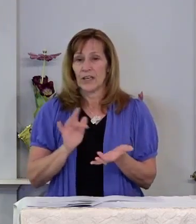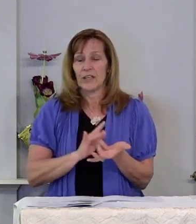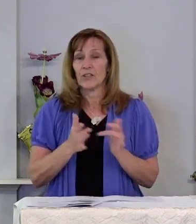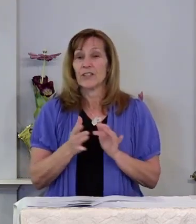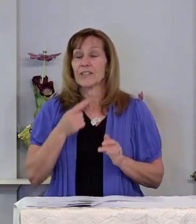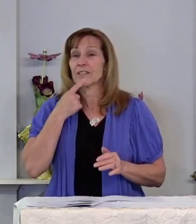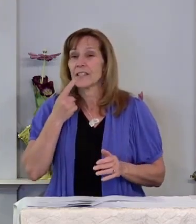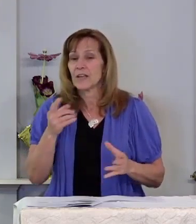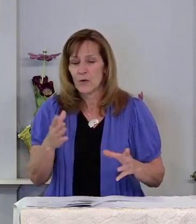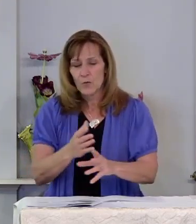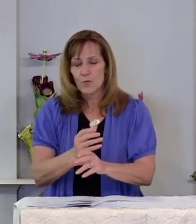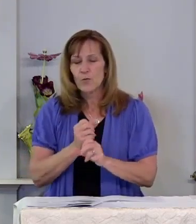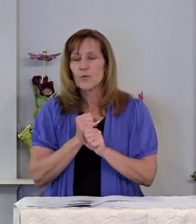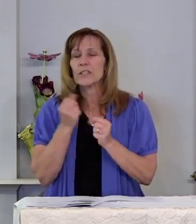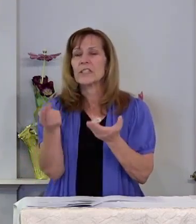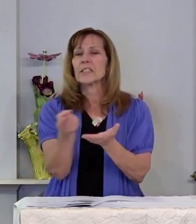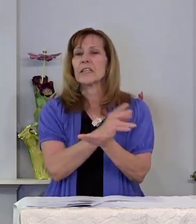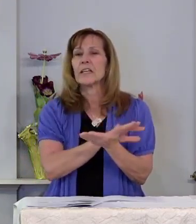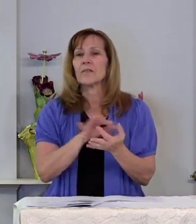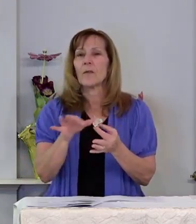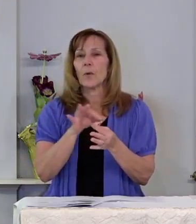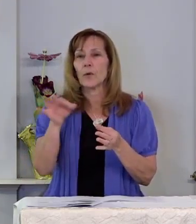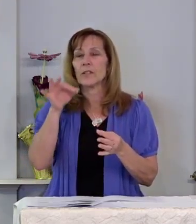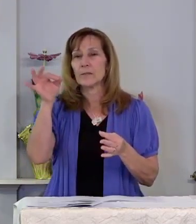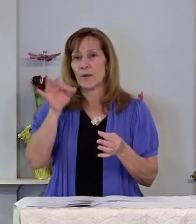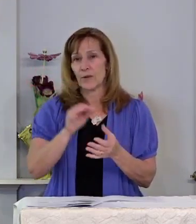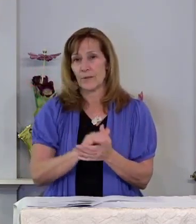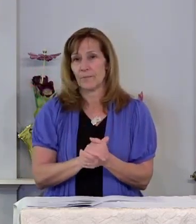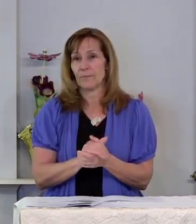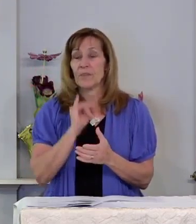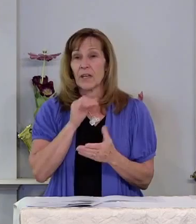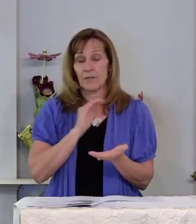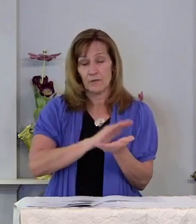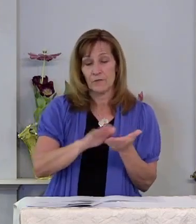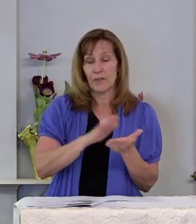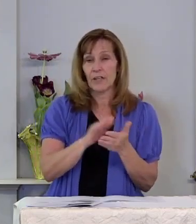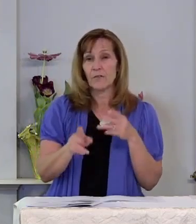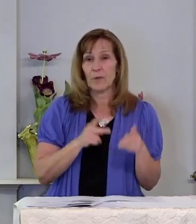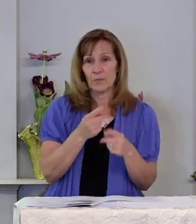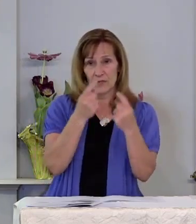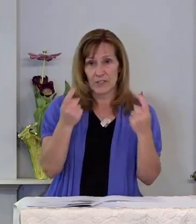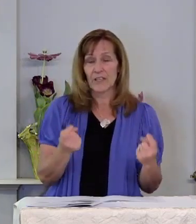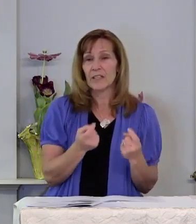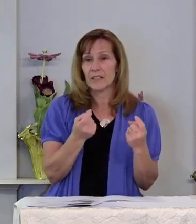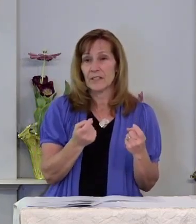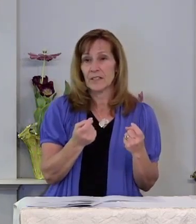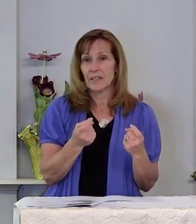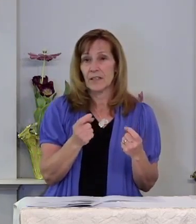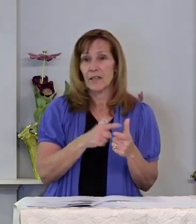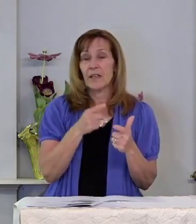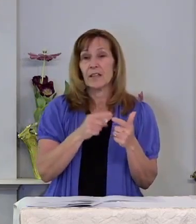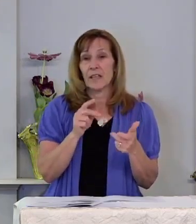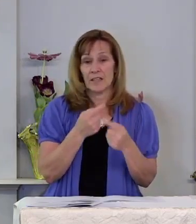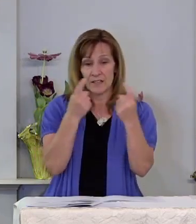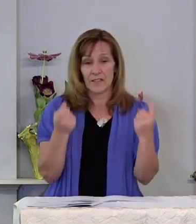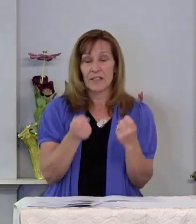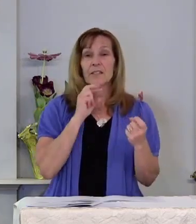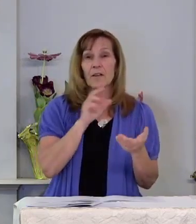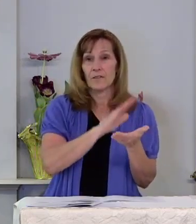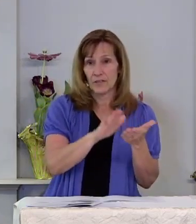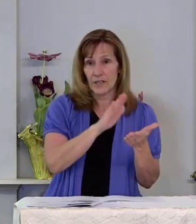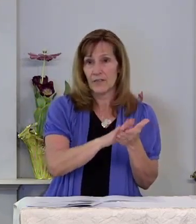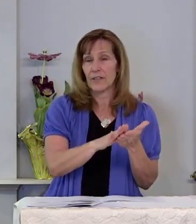Jesus said, "Receive the Holy Spirit. If you forgive people's sins, then their sins are